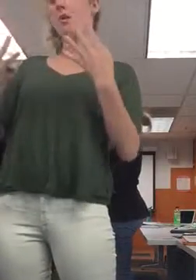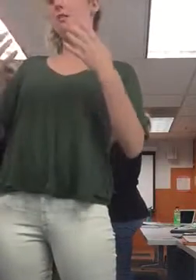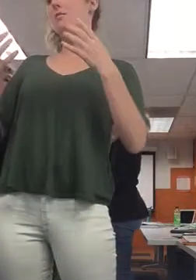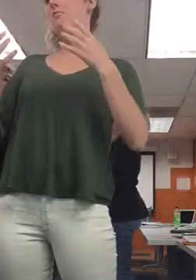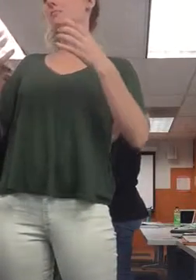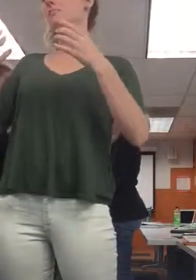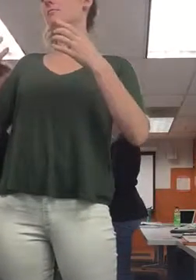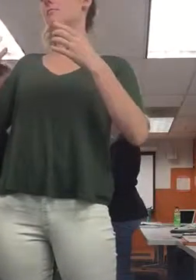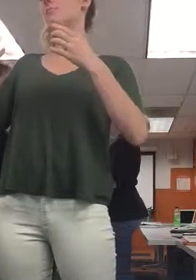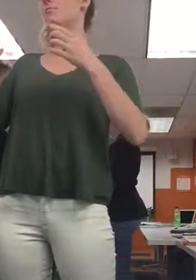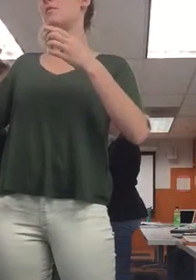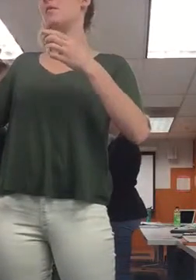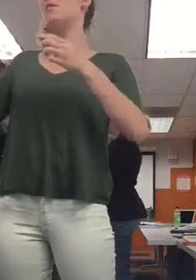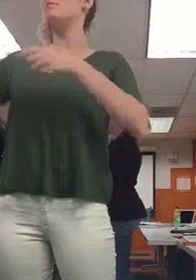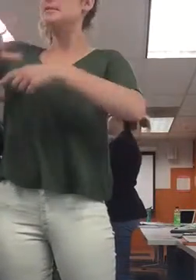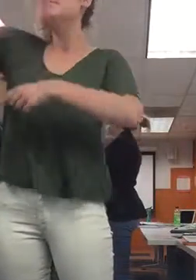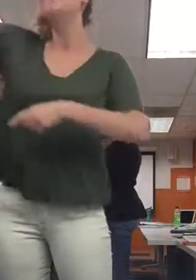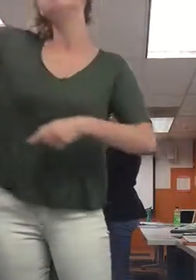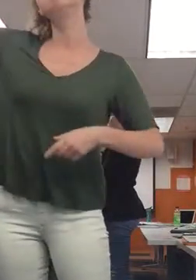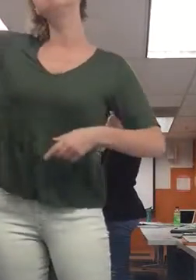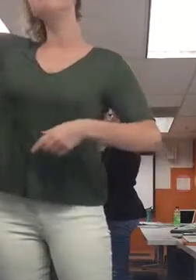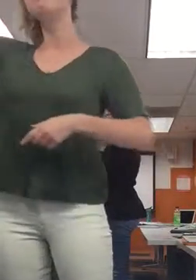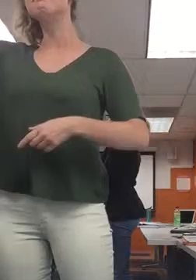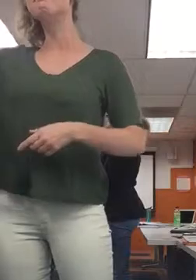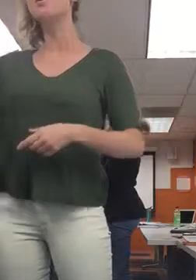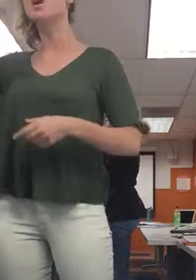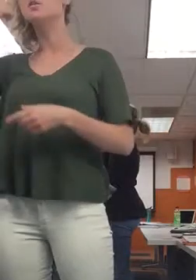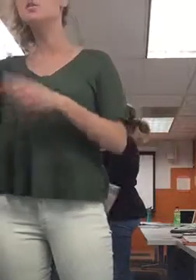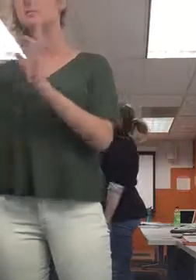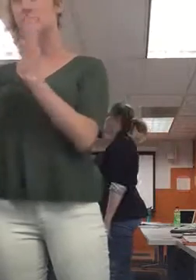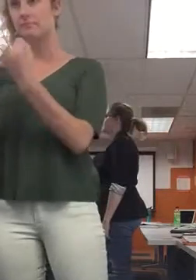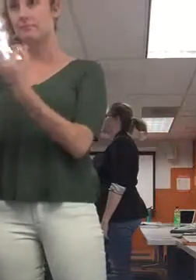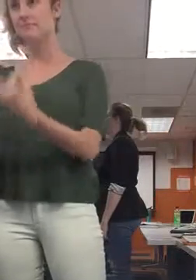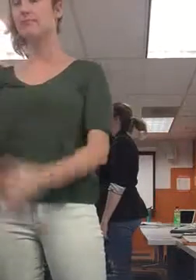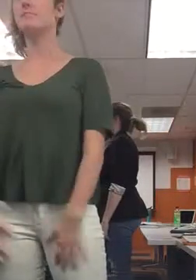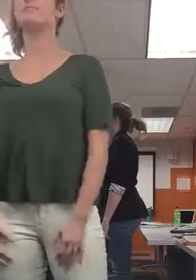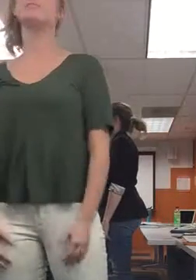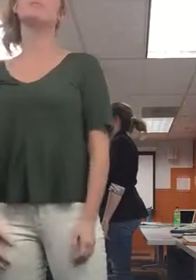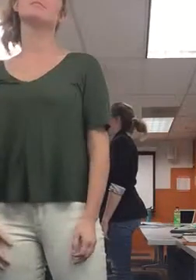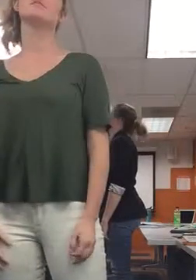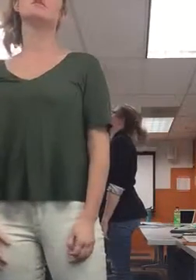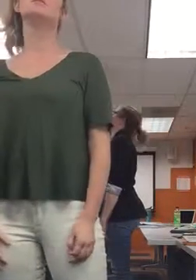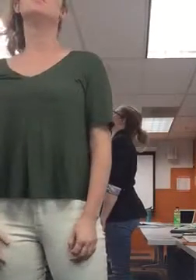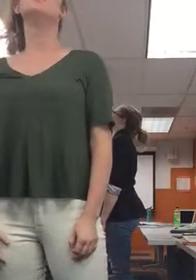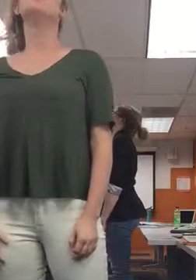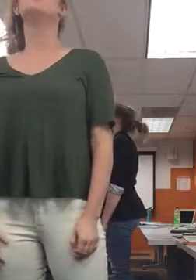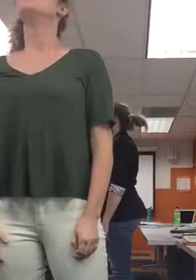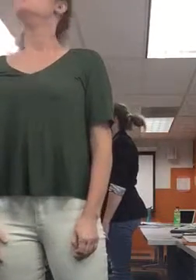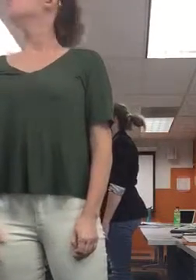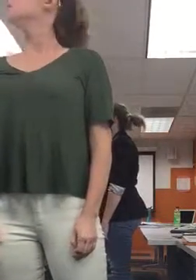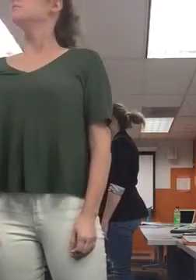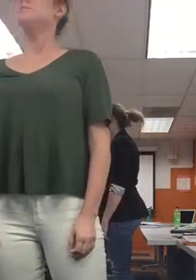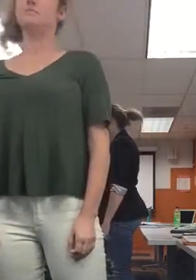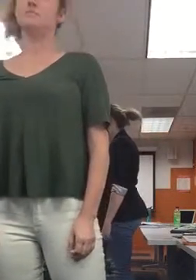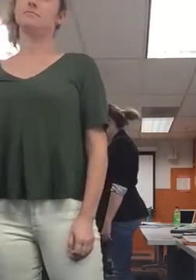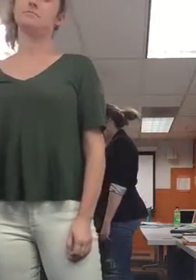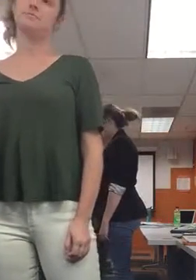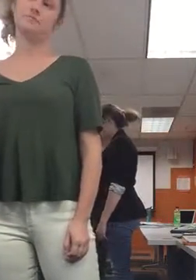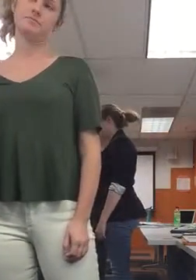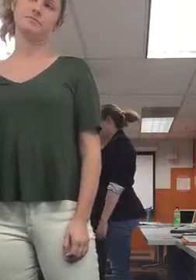While families may have wanted to move out of the city for decades, it was the rising incomes that occurred during and after World War II